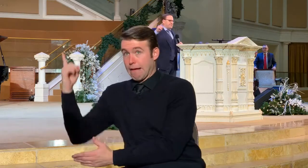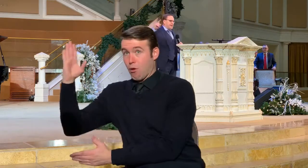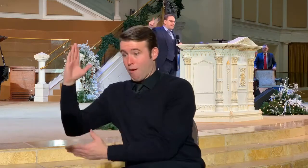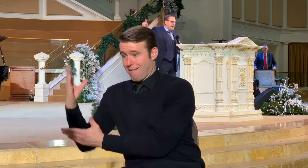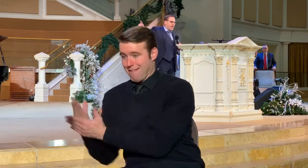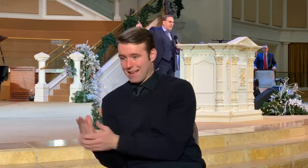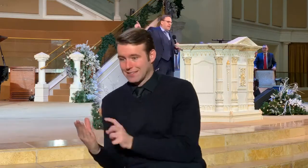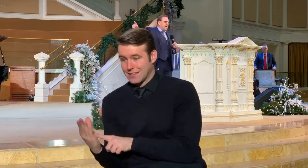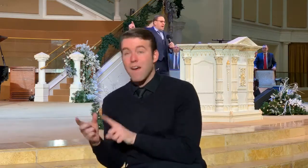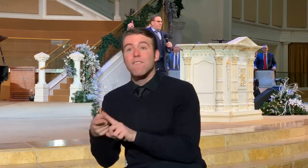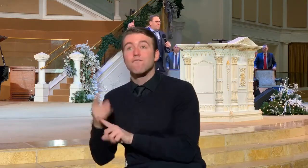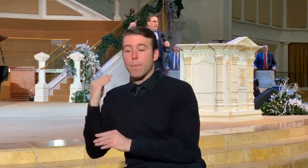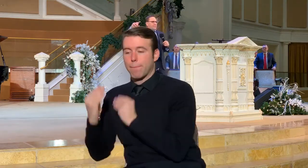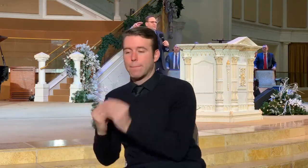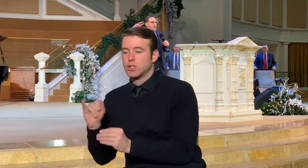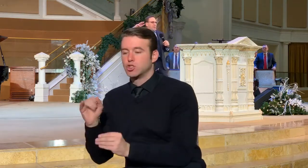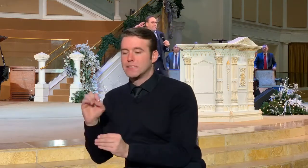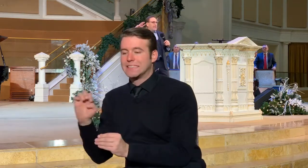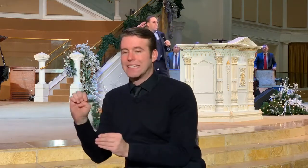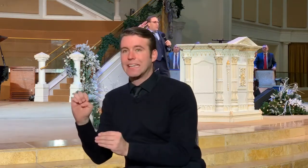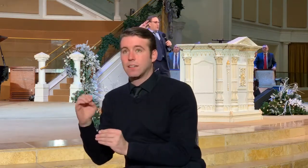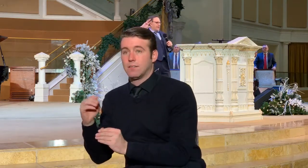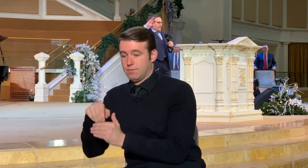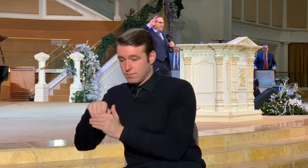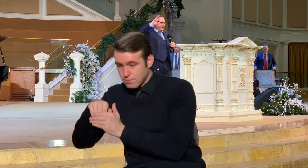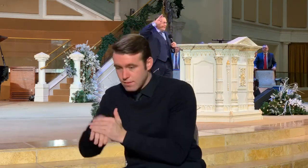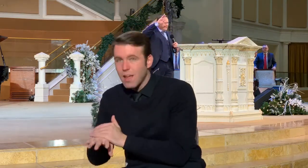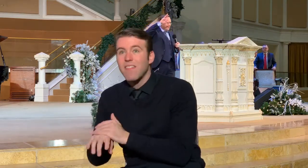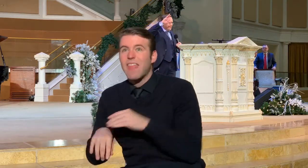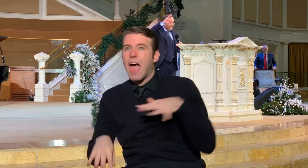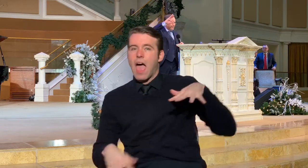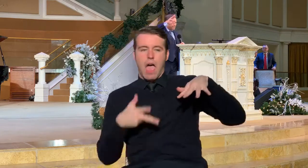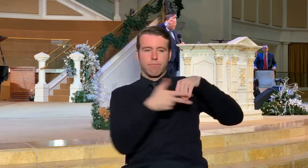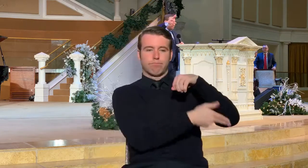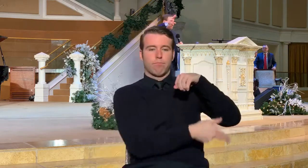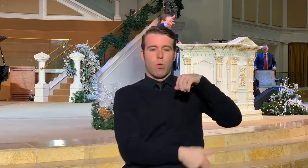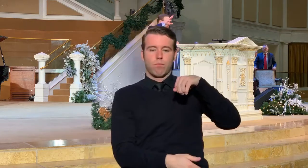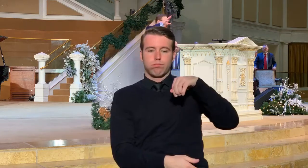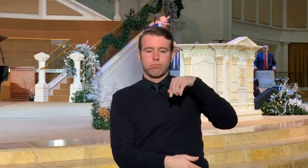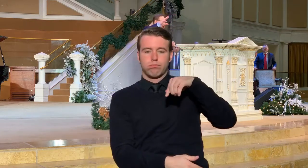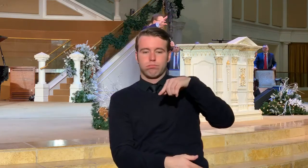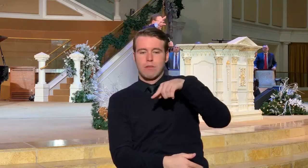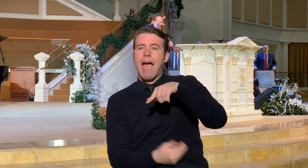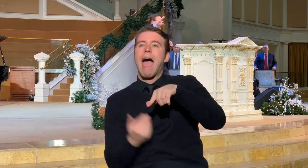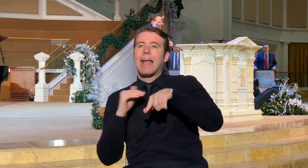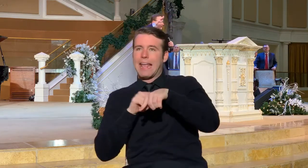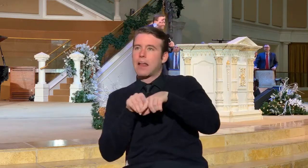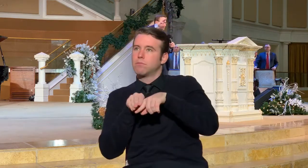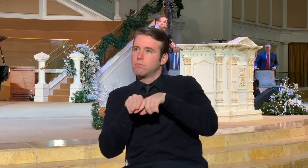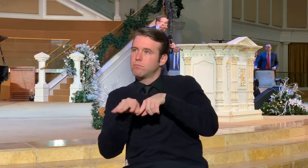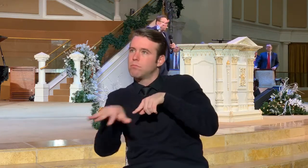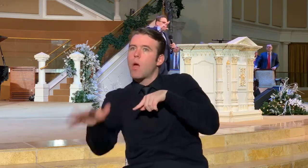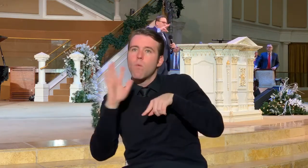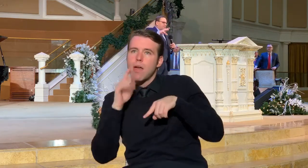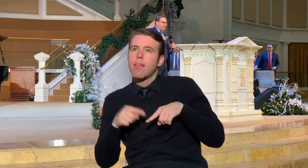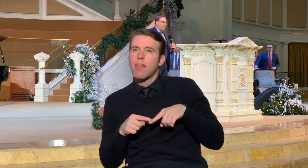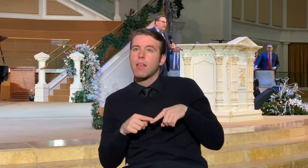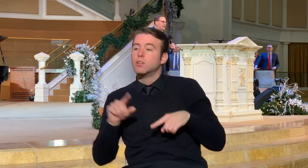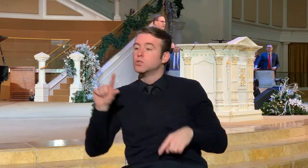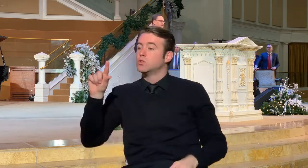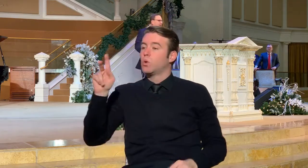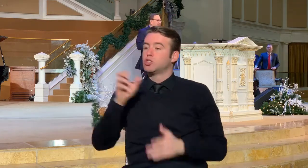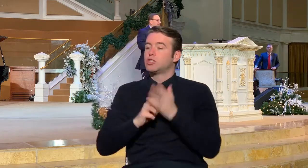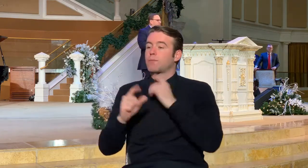come out of the stem, Jesse, and a branch is going to begin to grow again. Oh, yeah. Right. So when Luke chapter 1 and verse